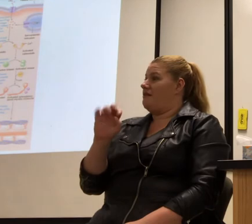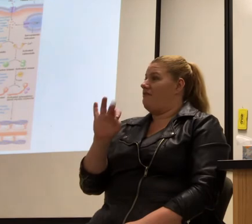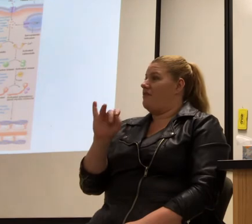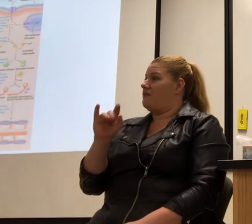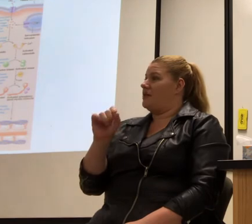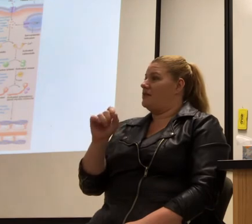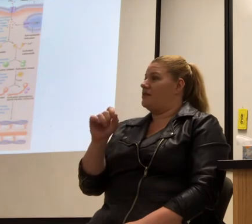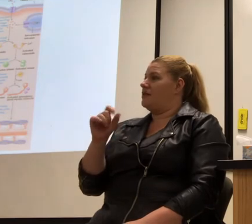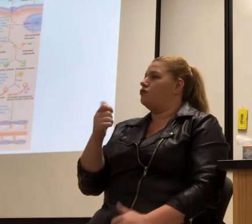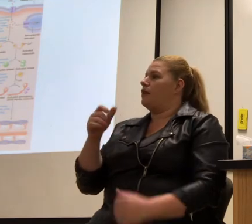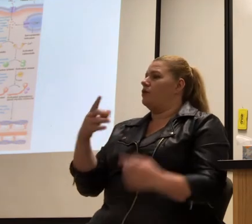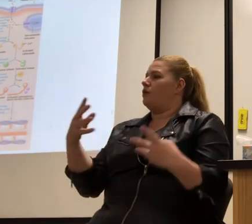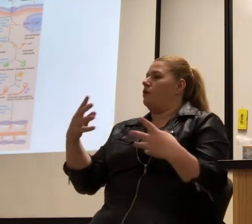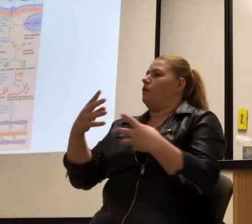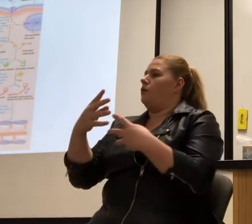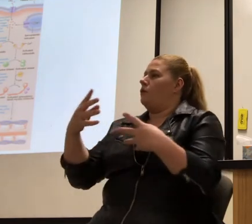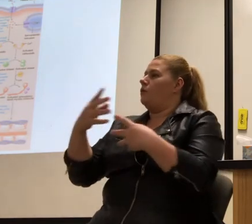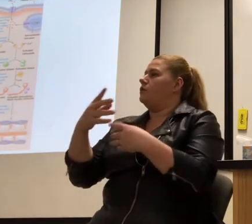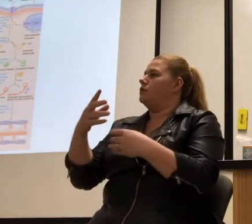towards the middle.